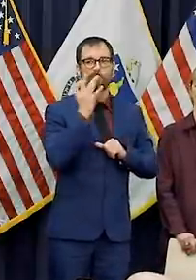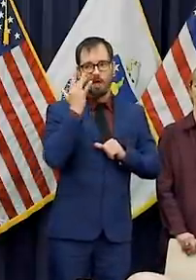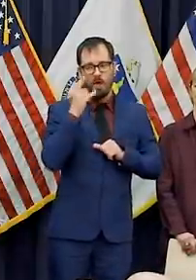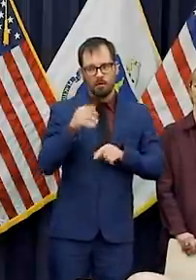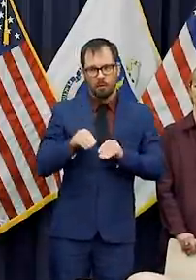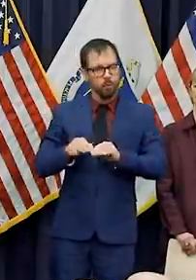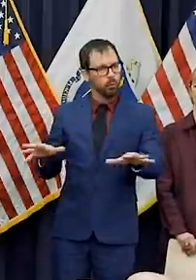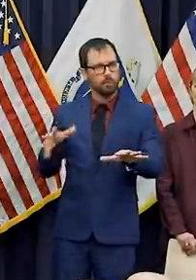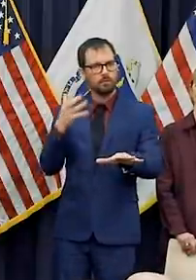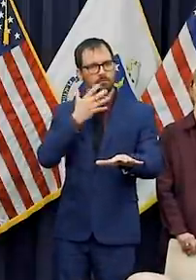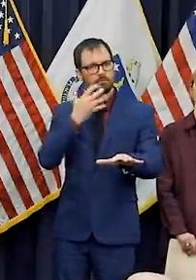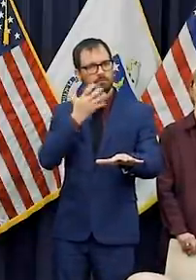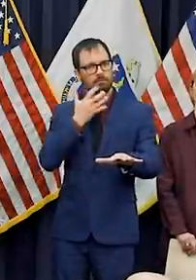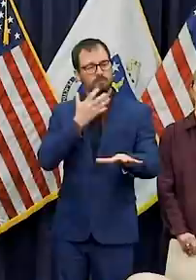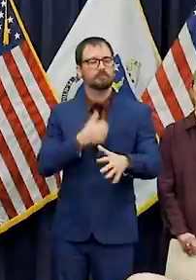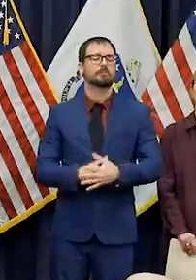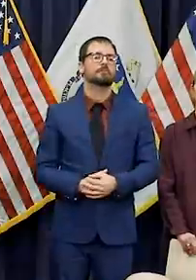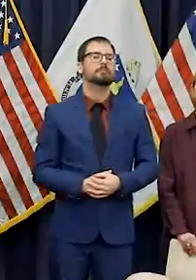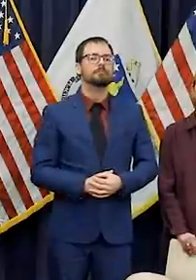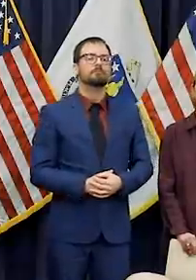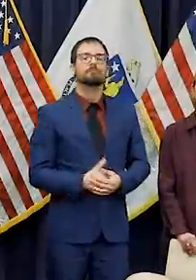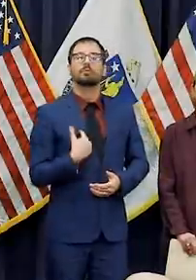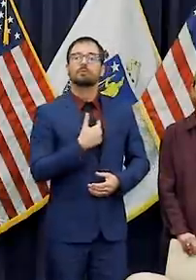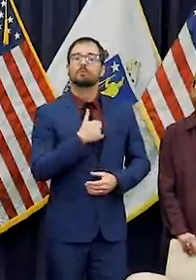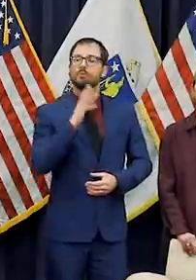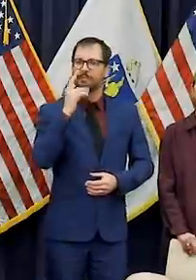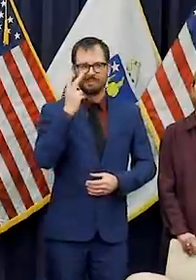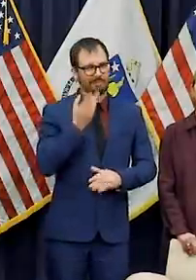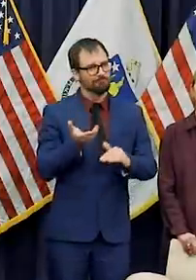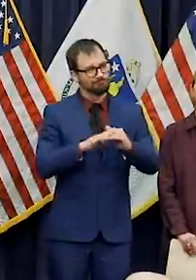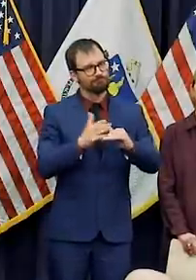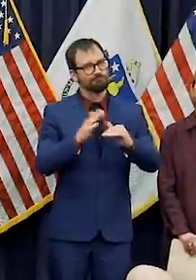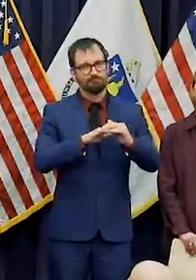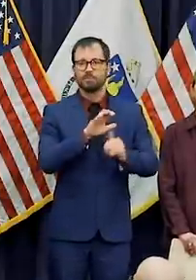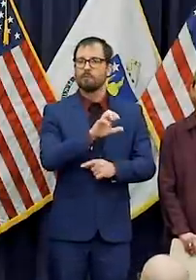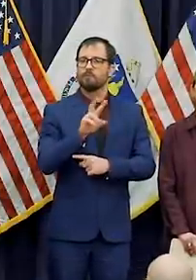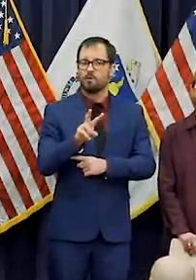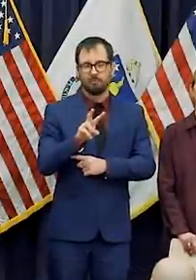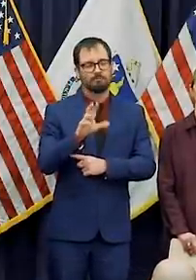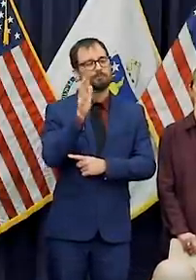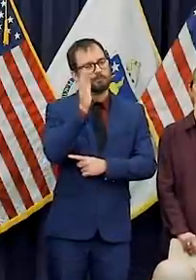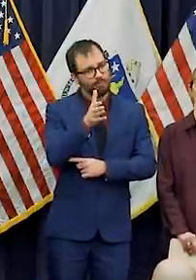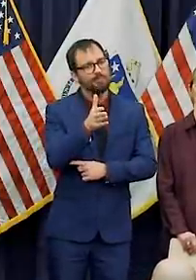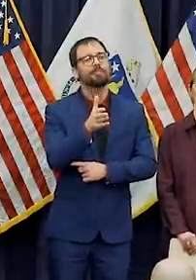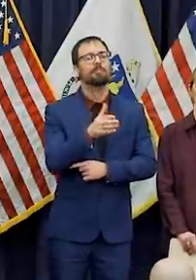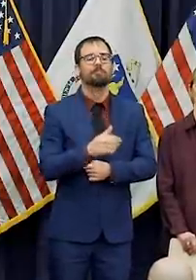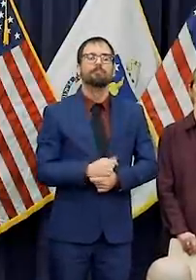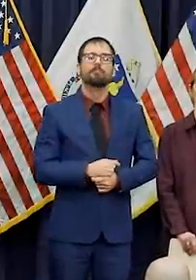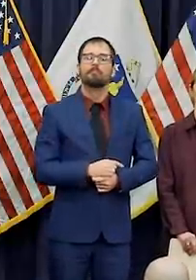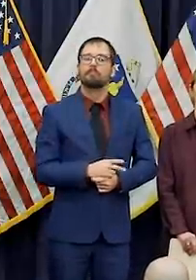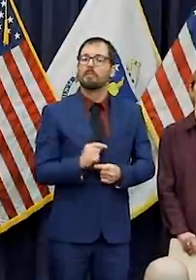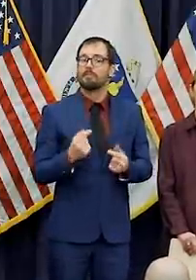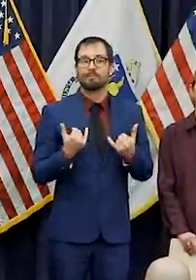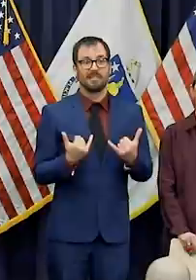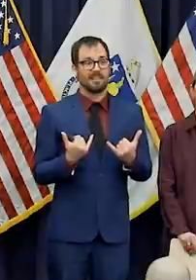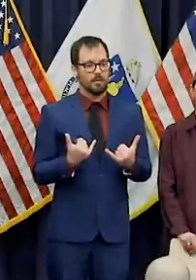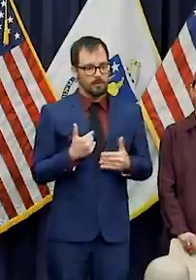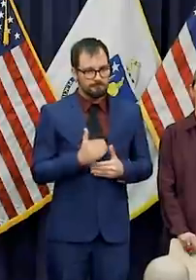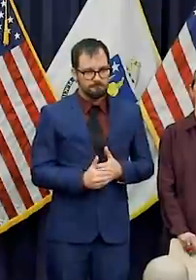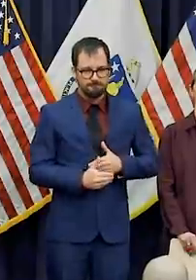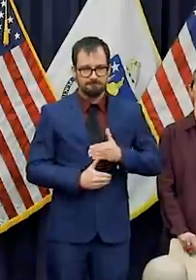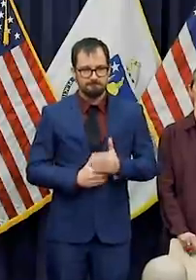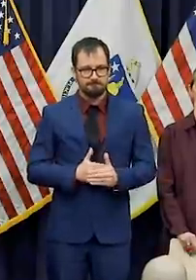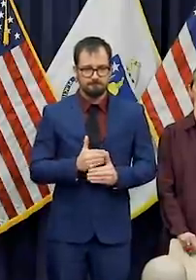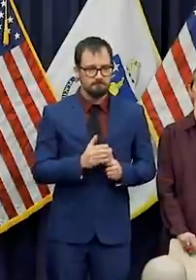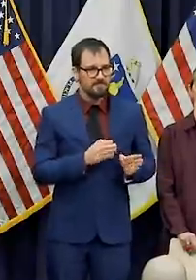of COVID-19, but we also know that if we take decisive steps now and everyone plays their part by following the